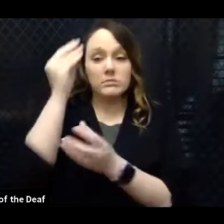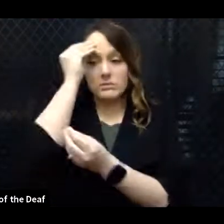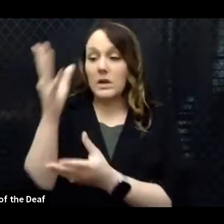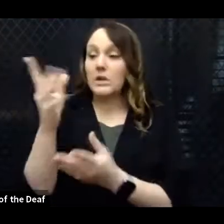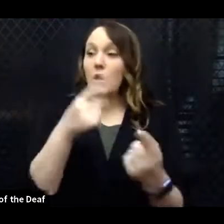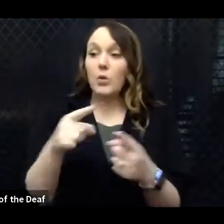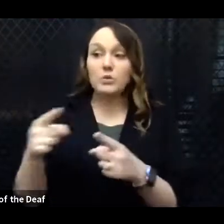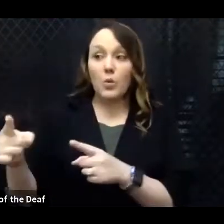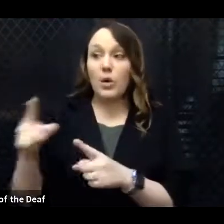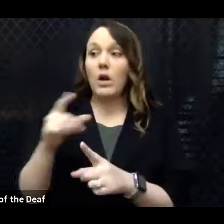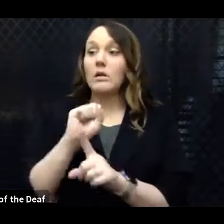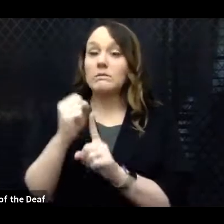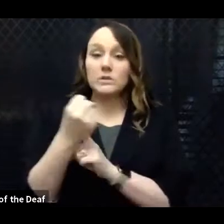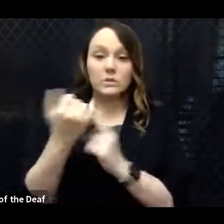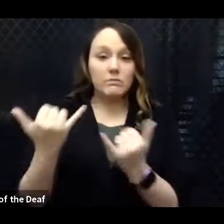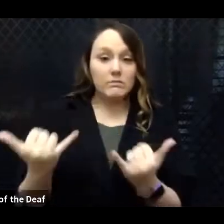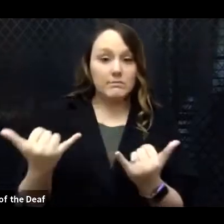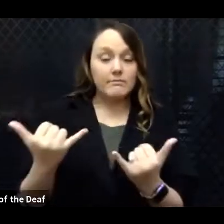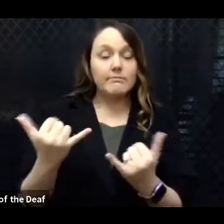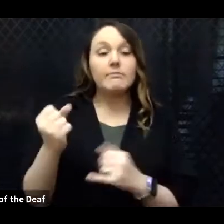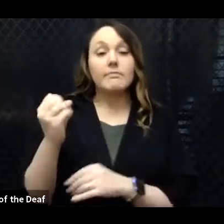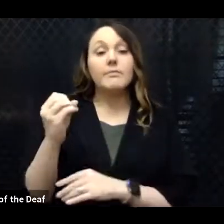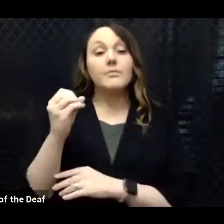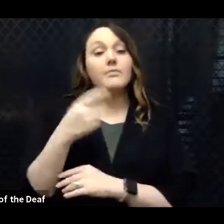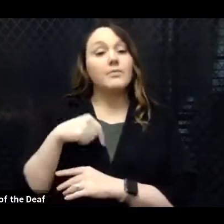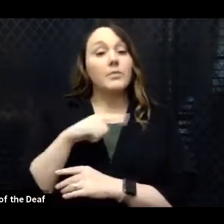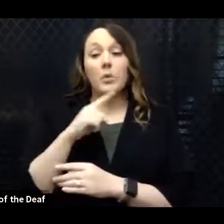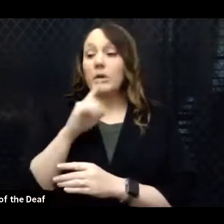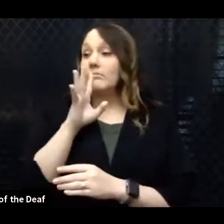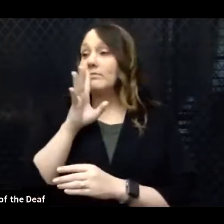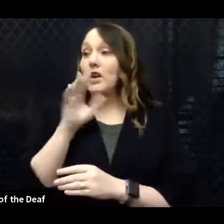on in the situation that we have. So we talk regularly.